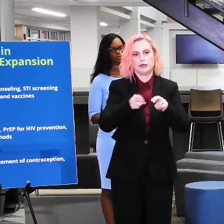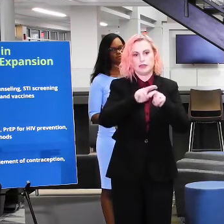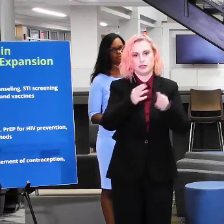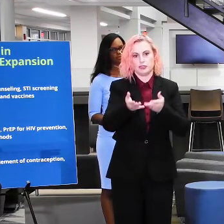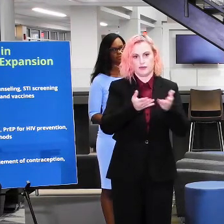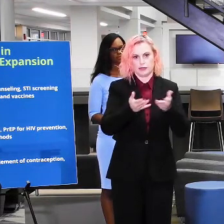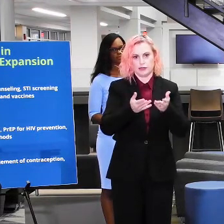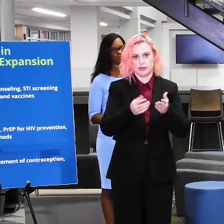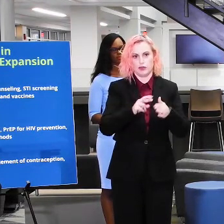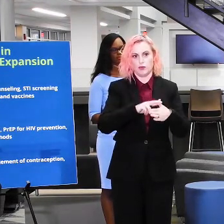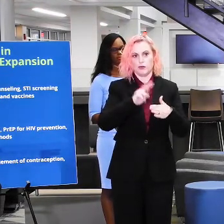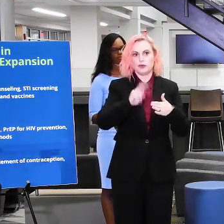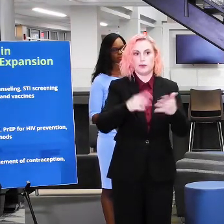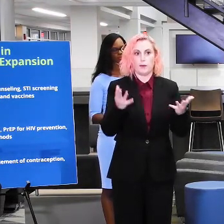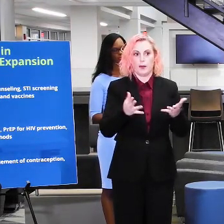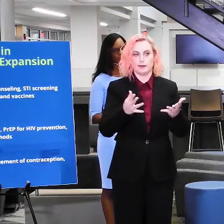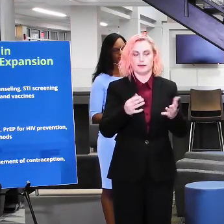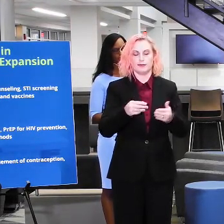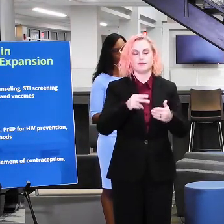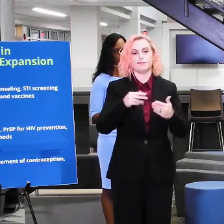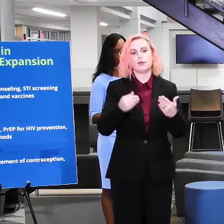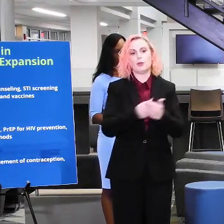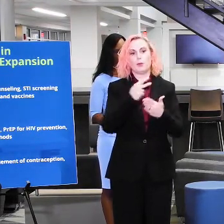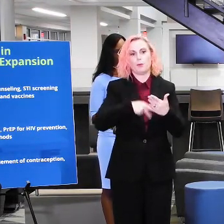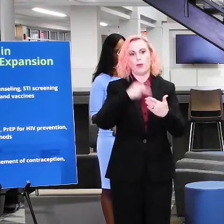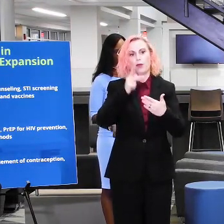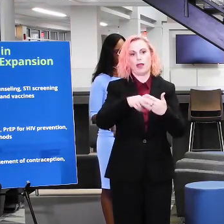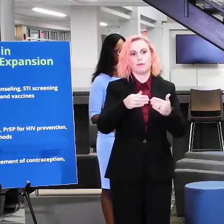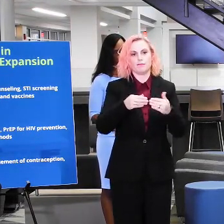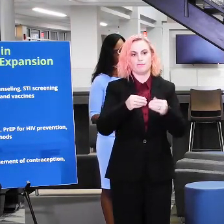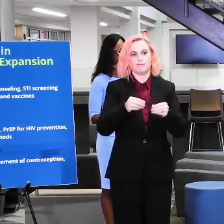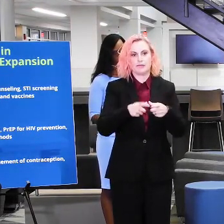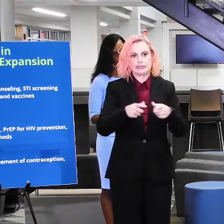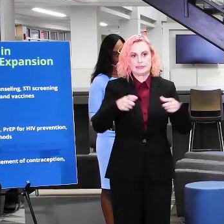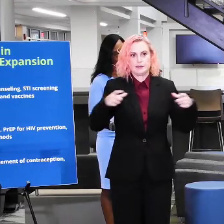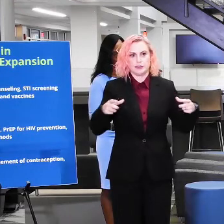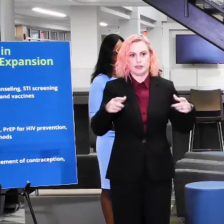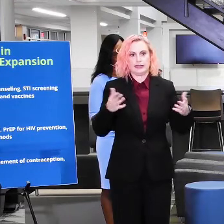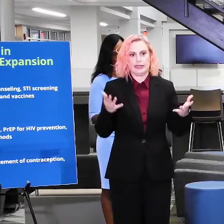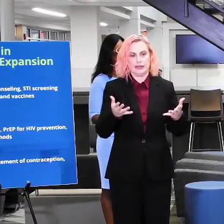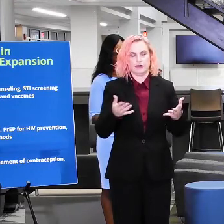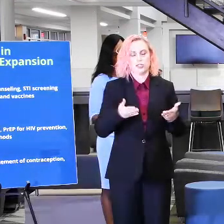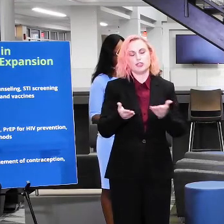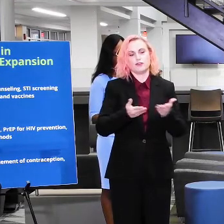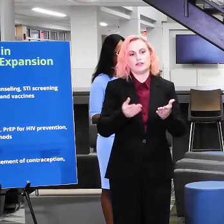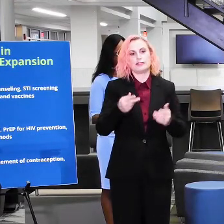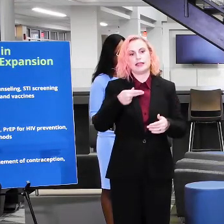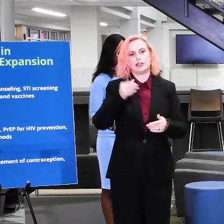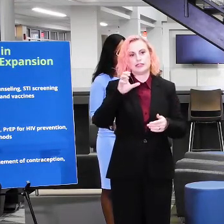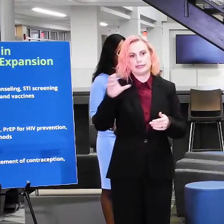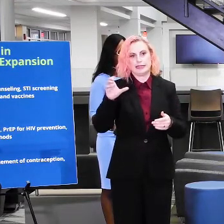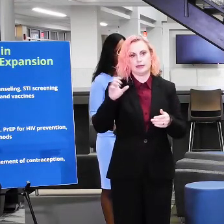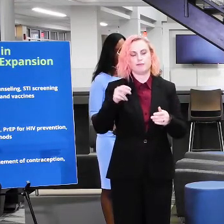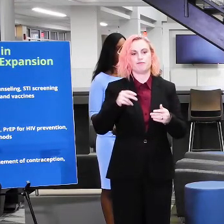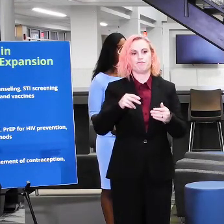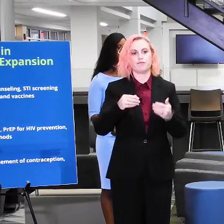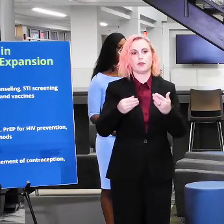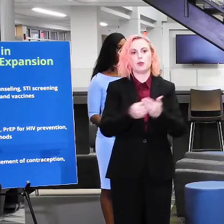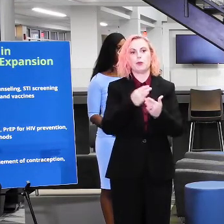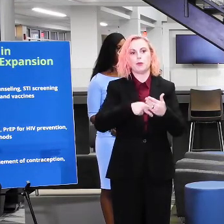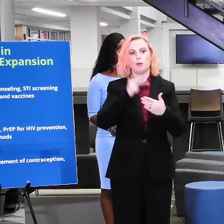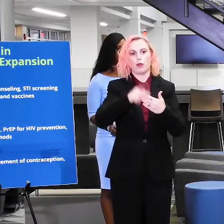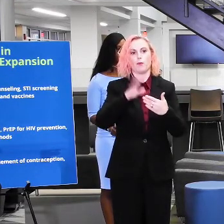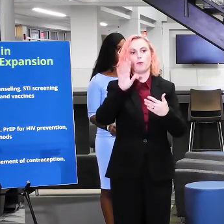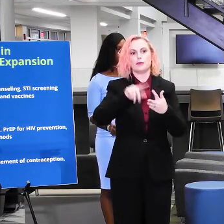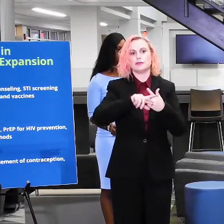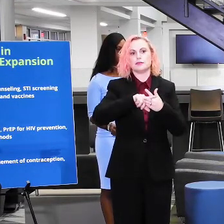this pilot expansion of services at HCC. The pilot expansion will be